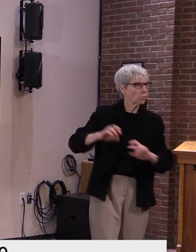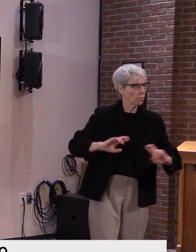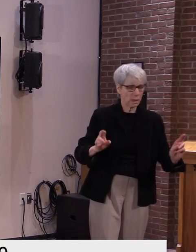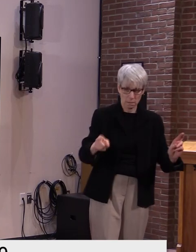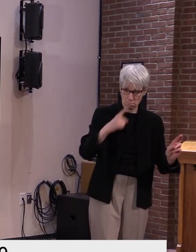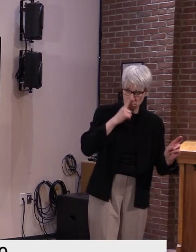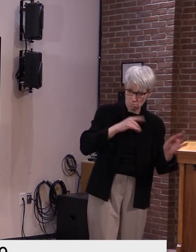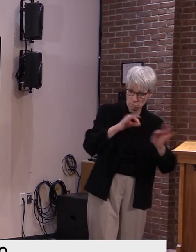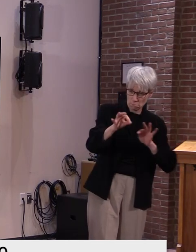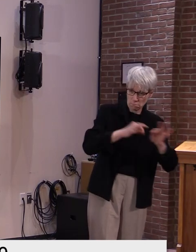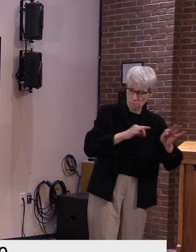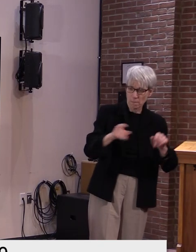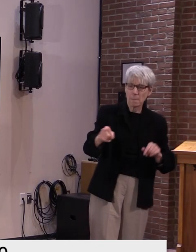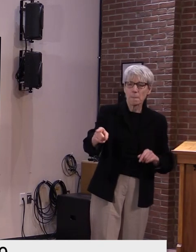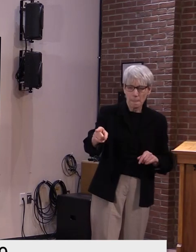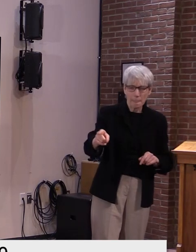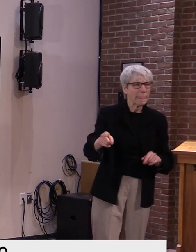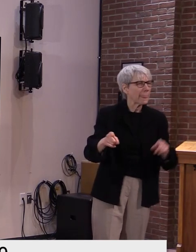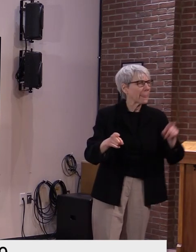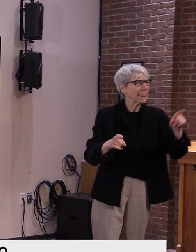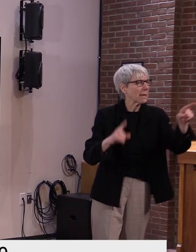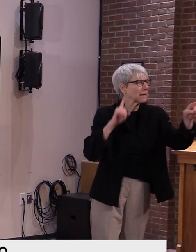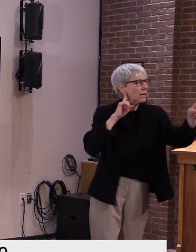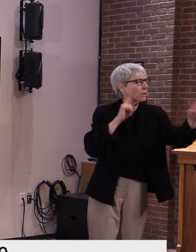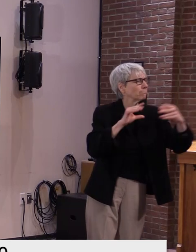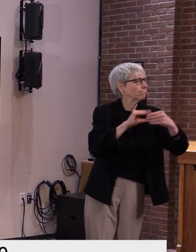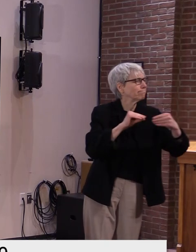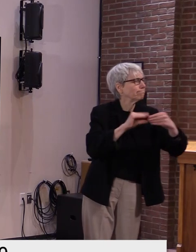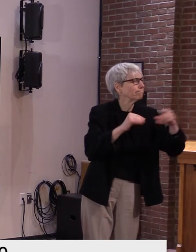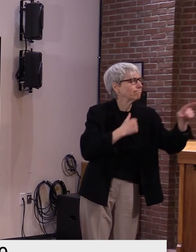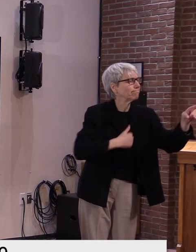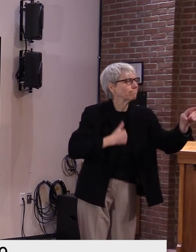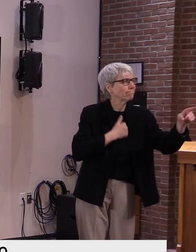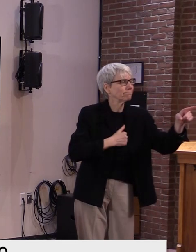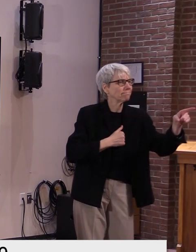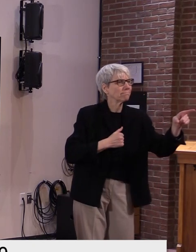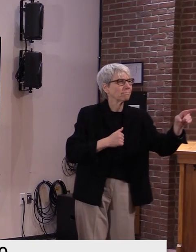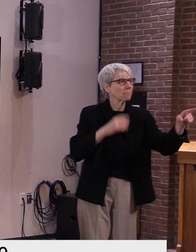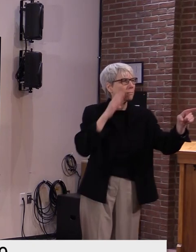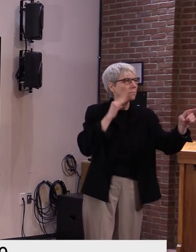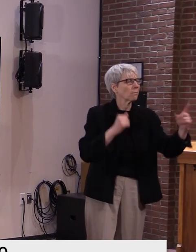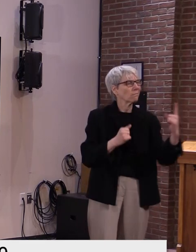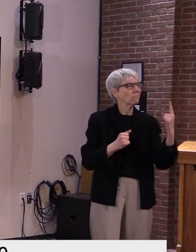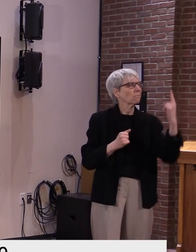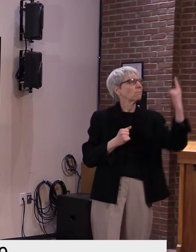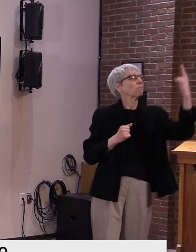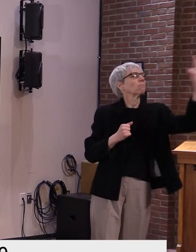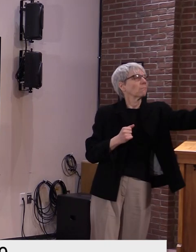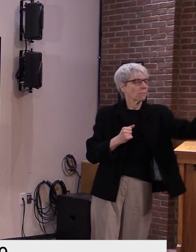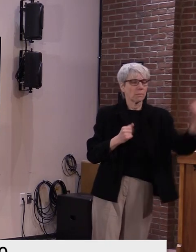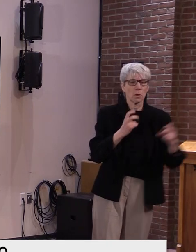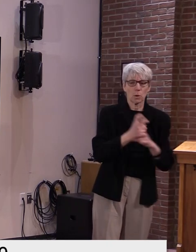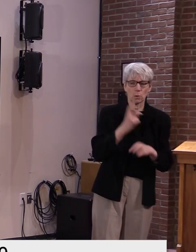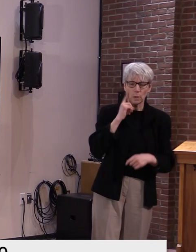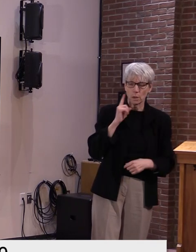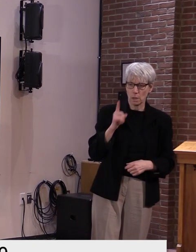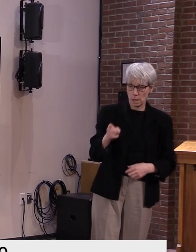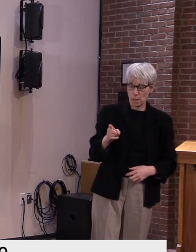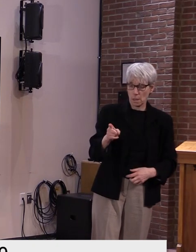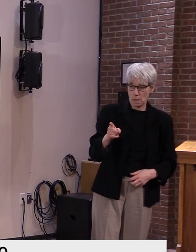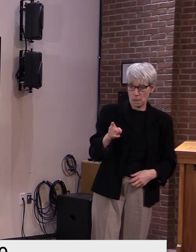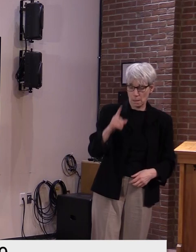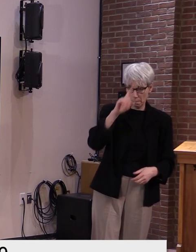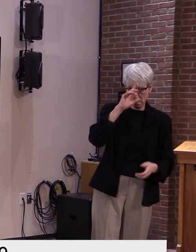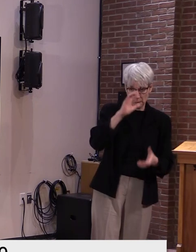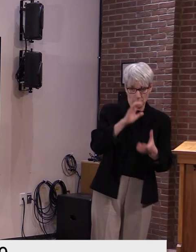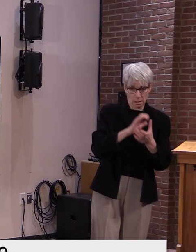I can. I couldn't hear the entire question. Governor, I think if somebody is in the room with a full distance from the microphone, but if the